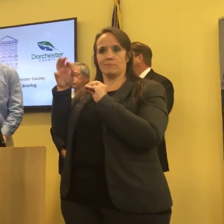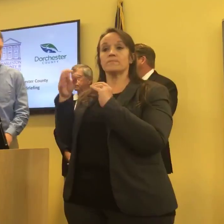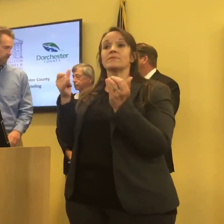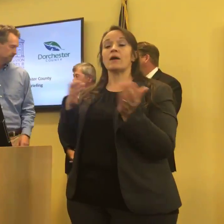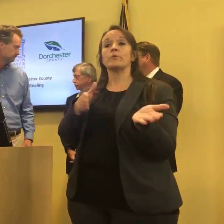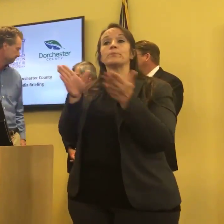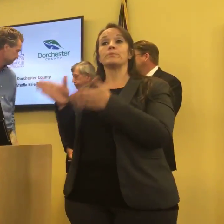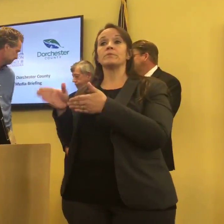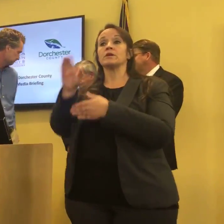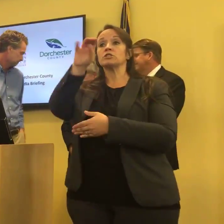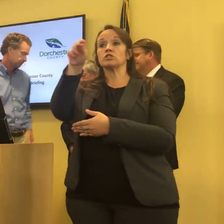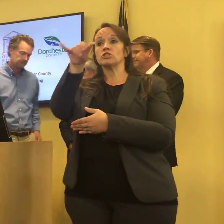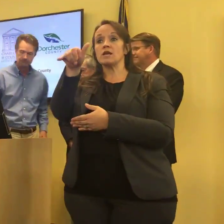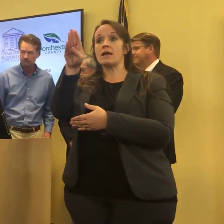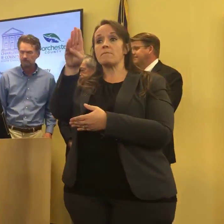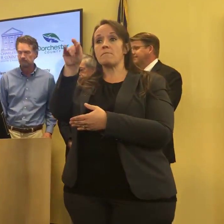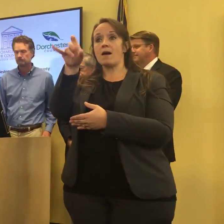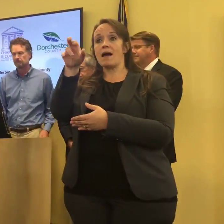Byers.